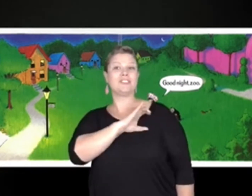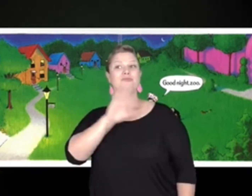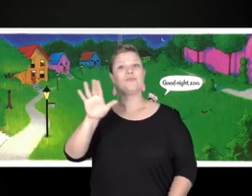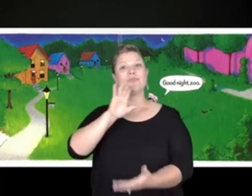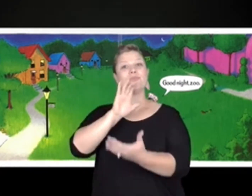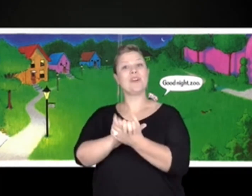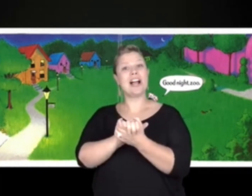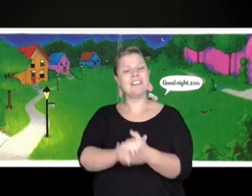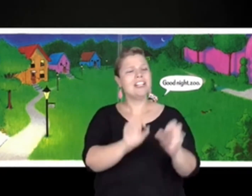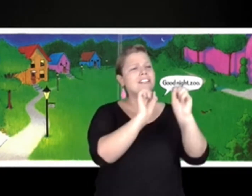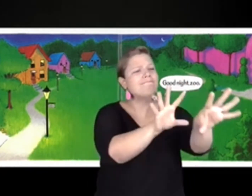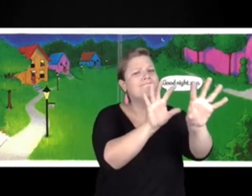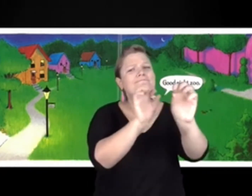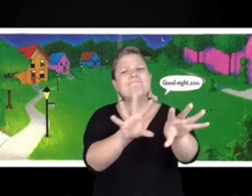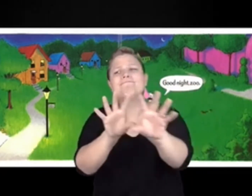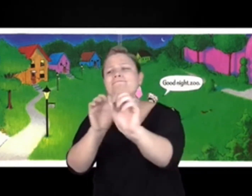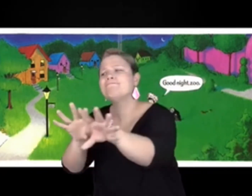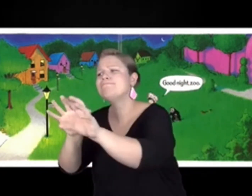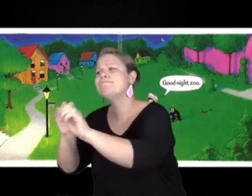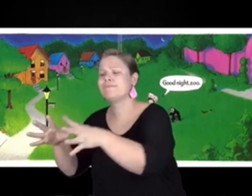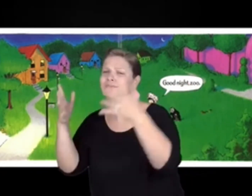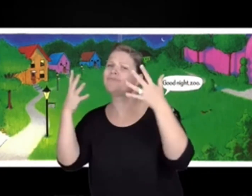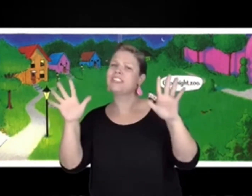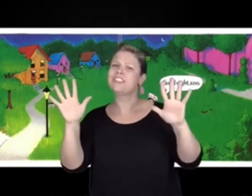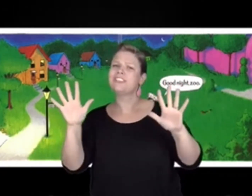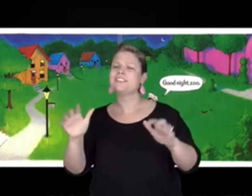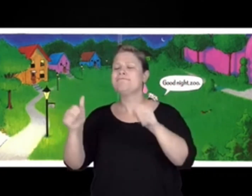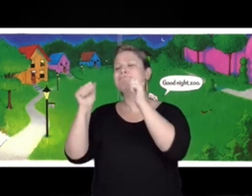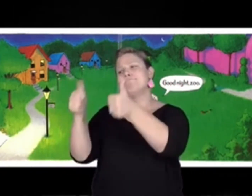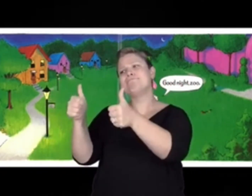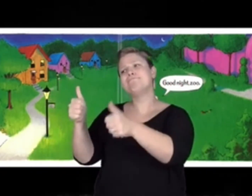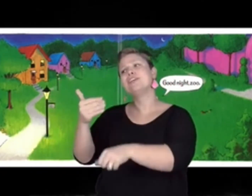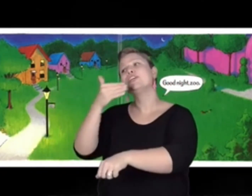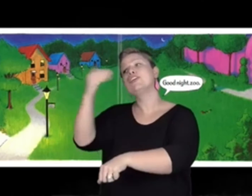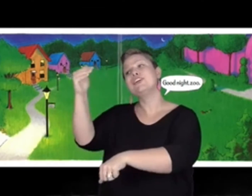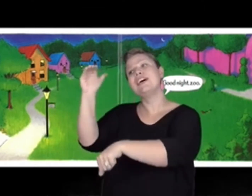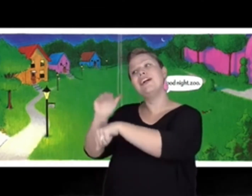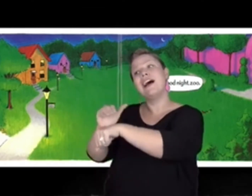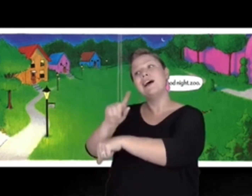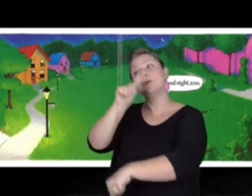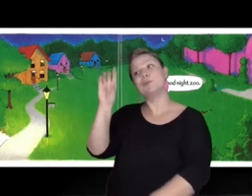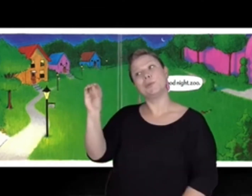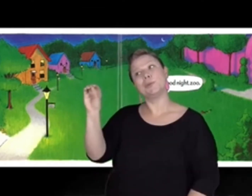The zookeeper's wife put all the animals back in their cages and said good night.